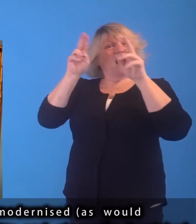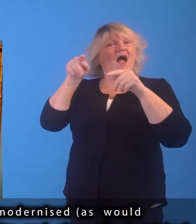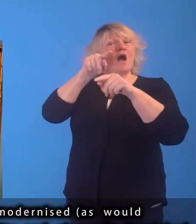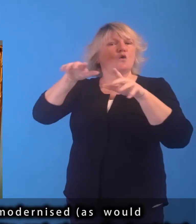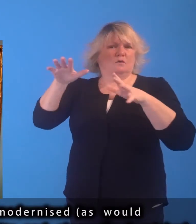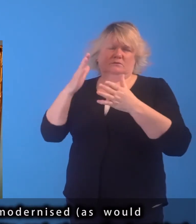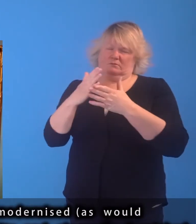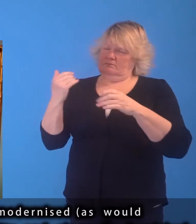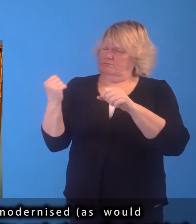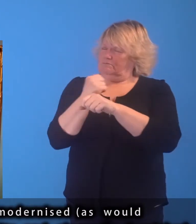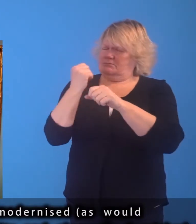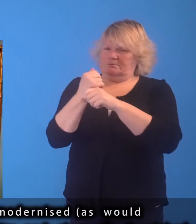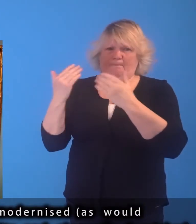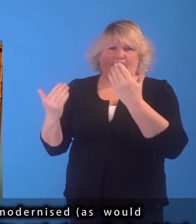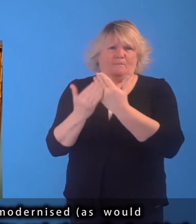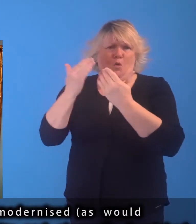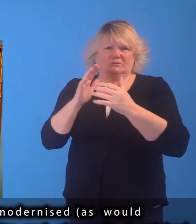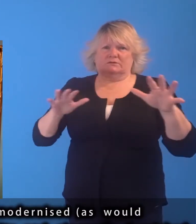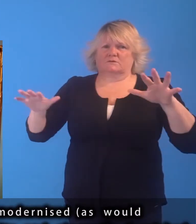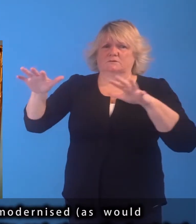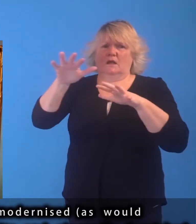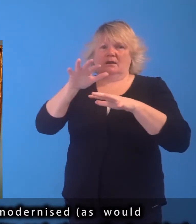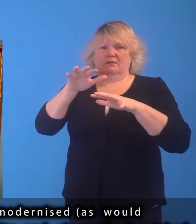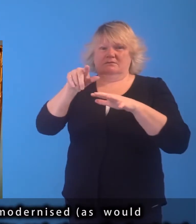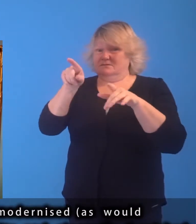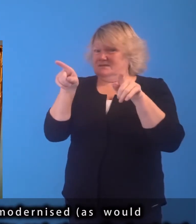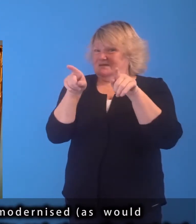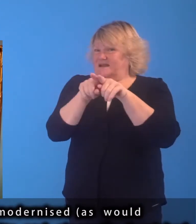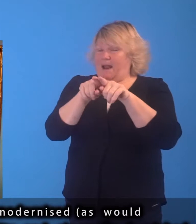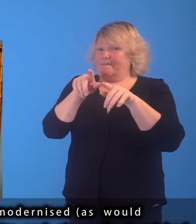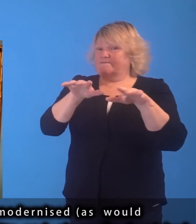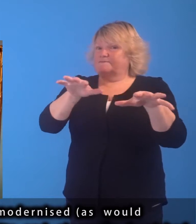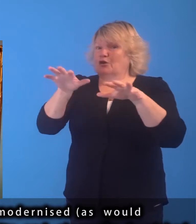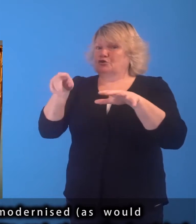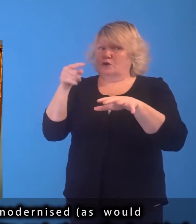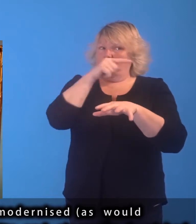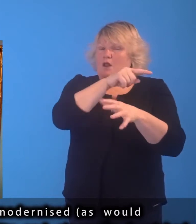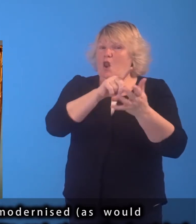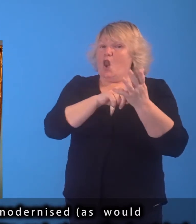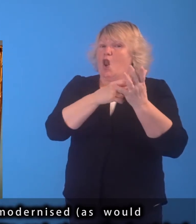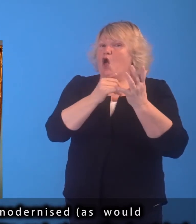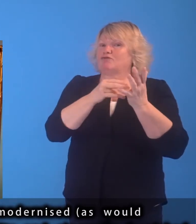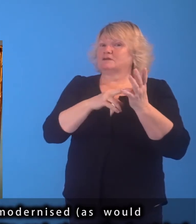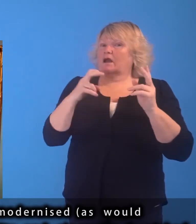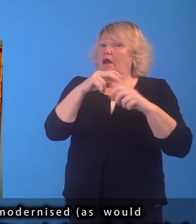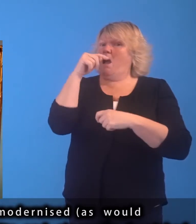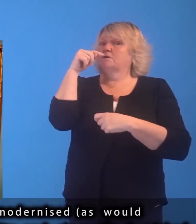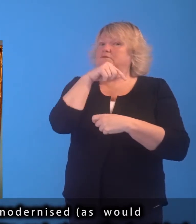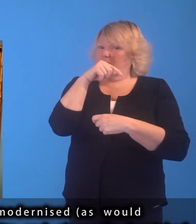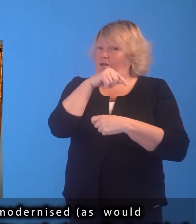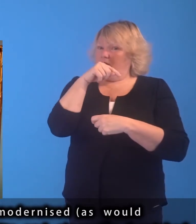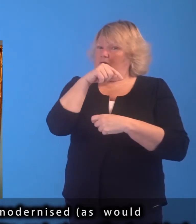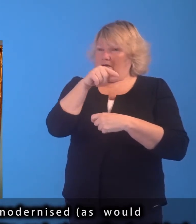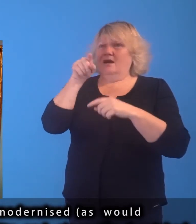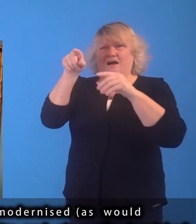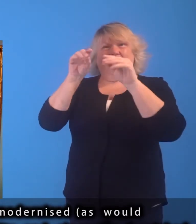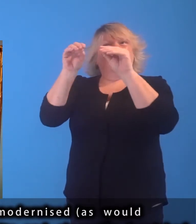The house had been completely modernised, as would Lauriston Castle be, fitted